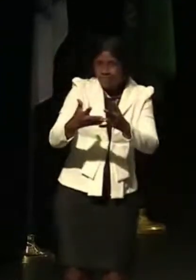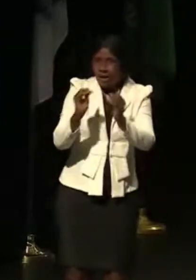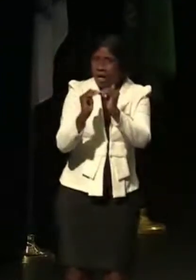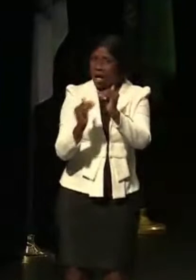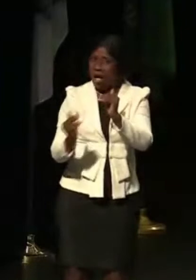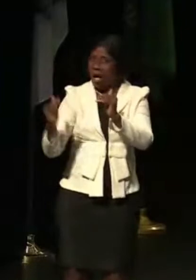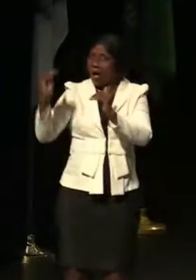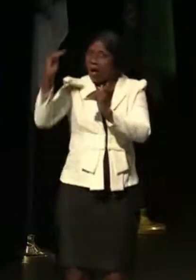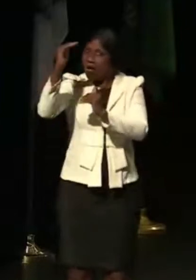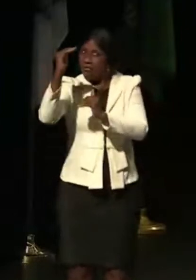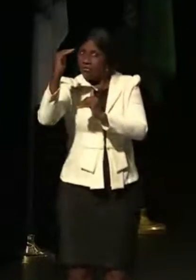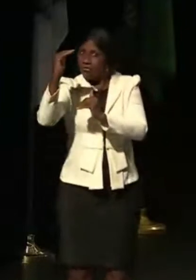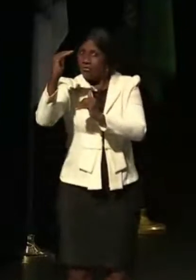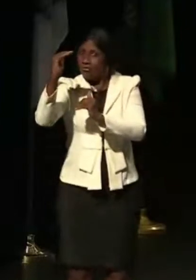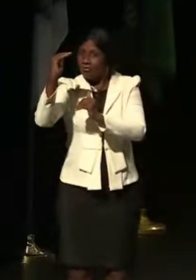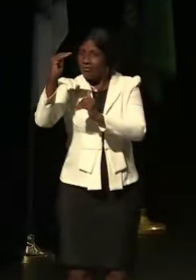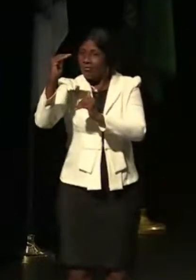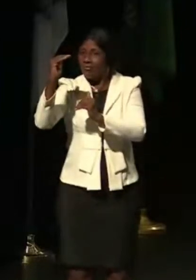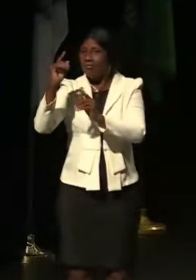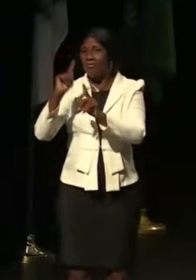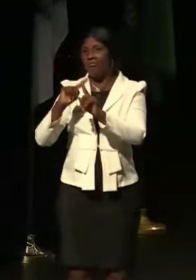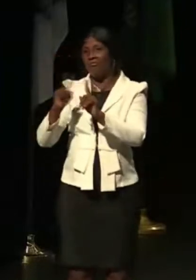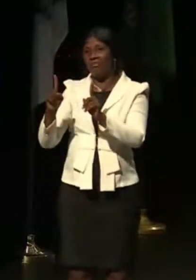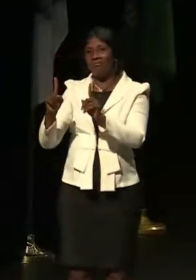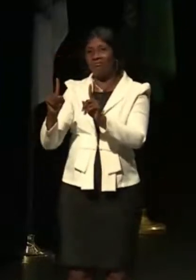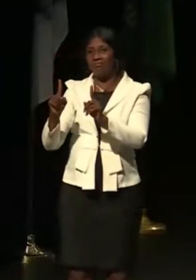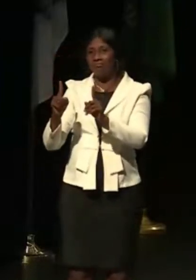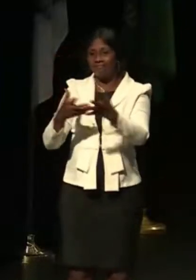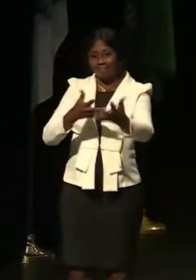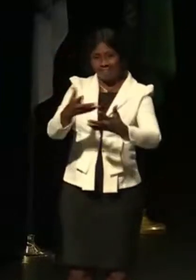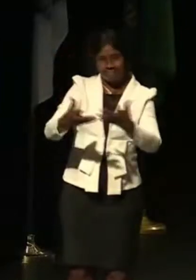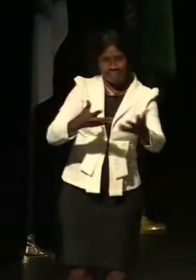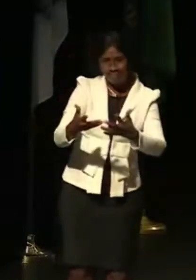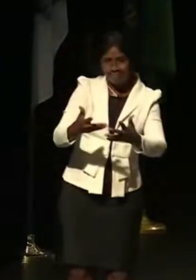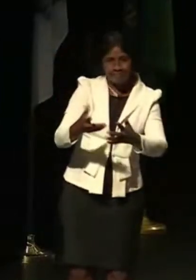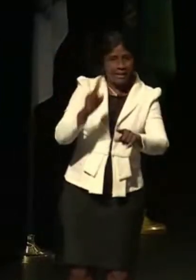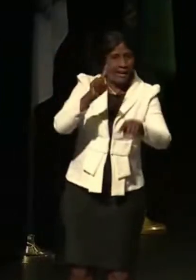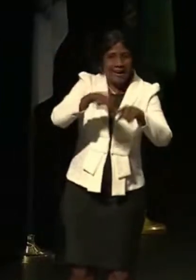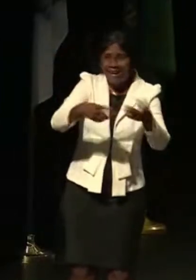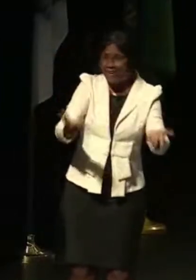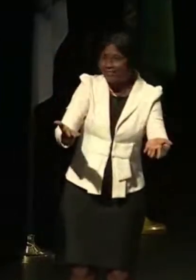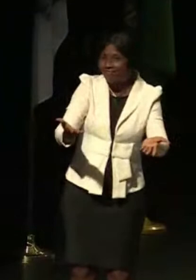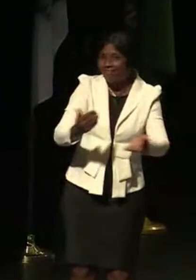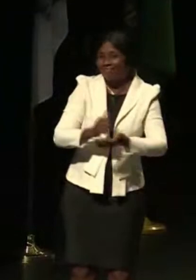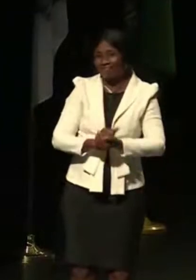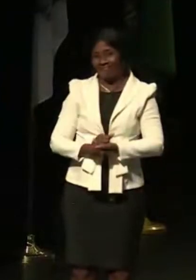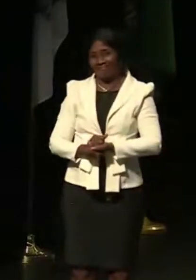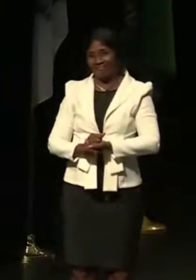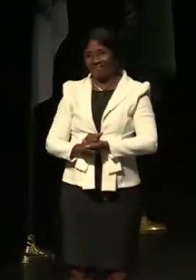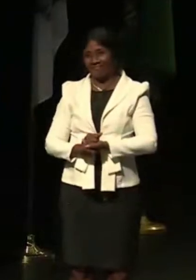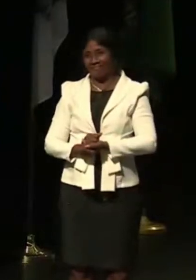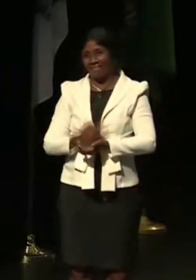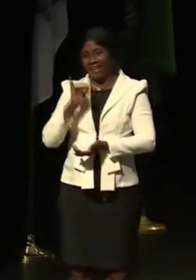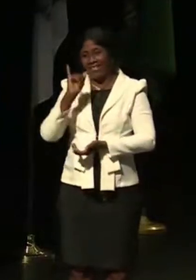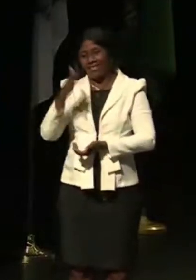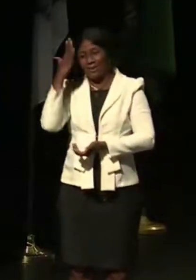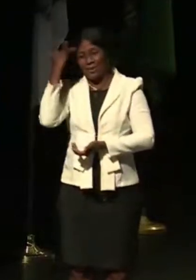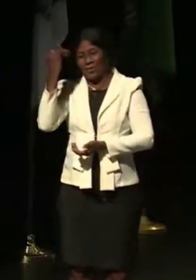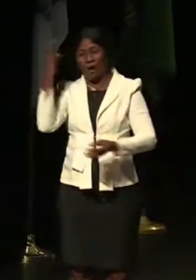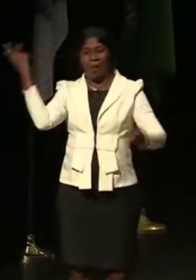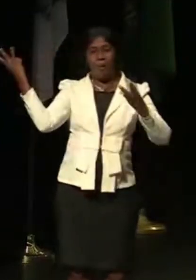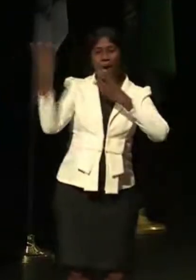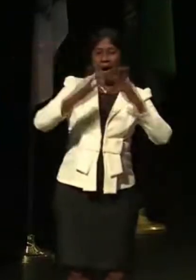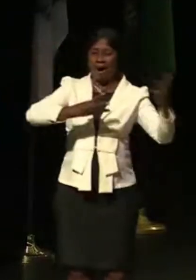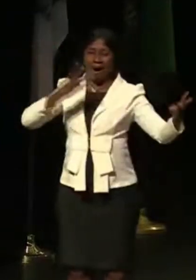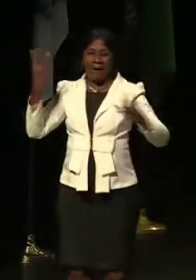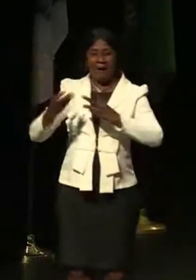and civilizations, we seem so poor that we could allow a war to escalate with so many nuclear weapons